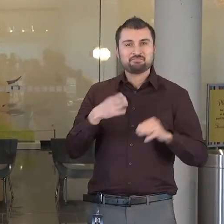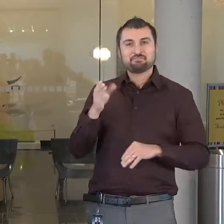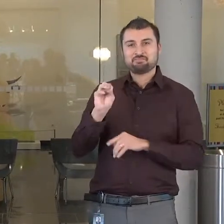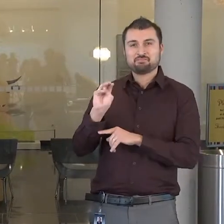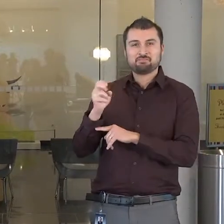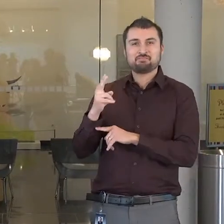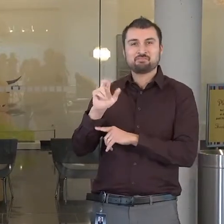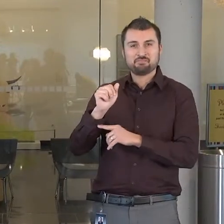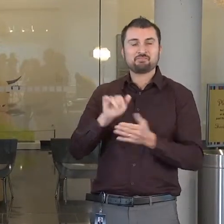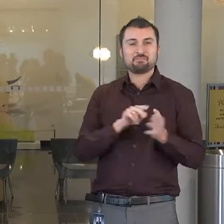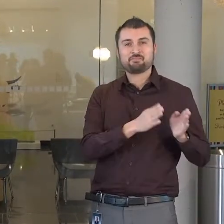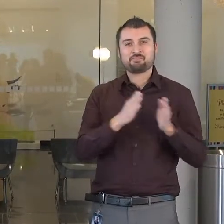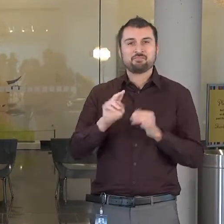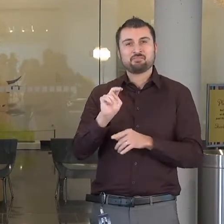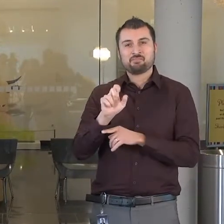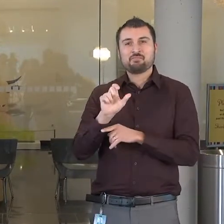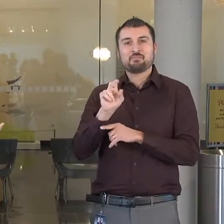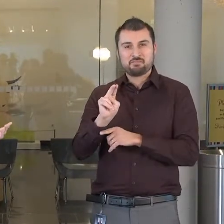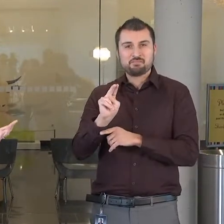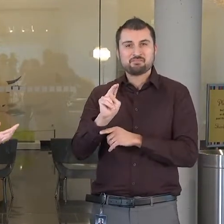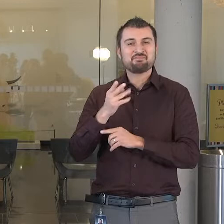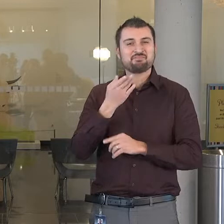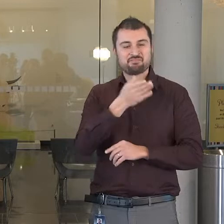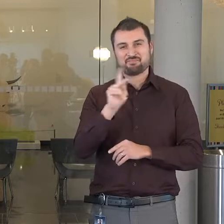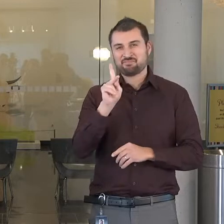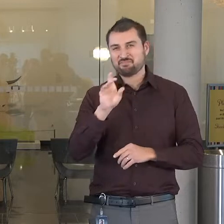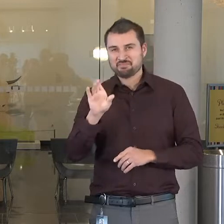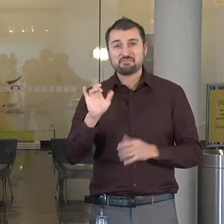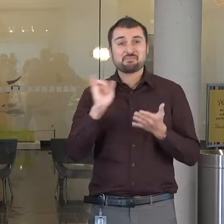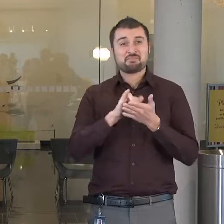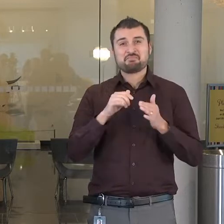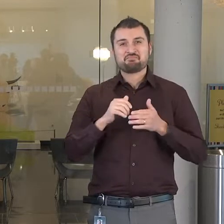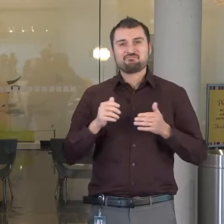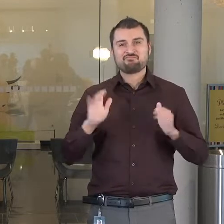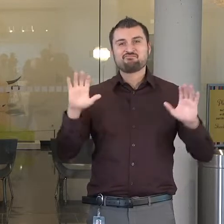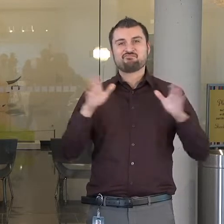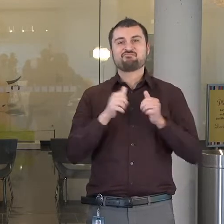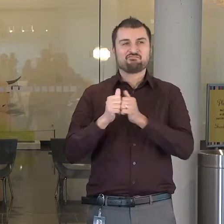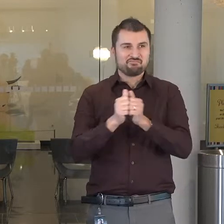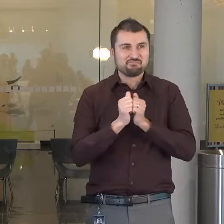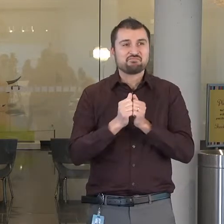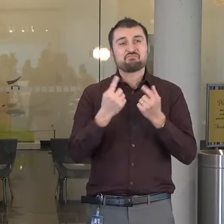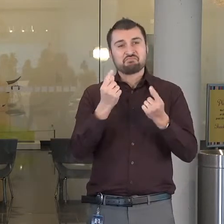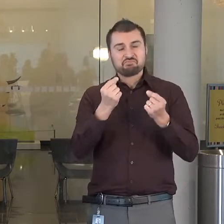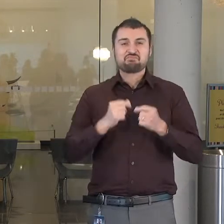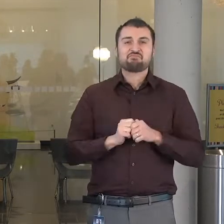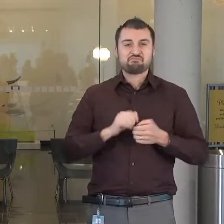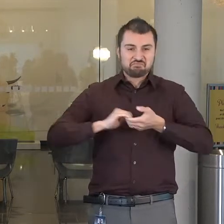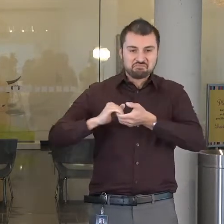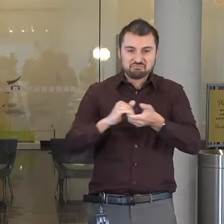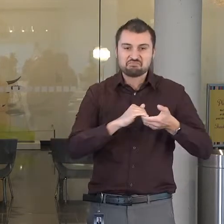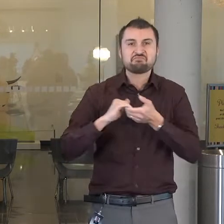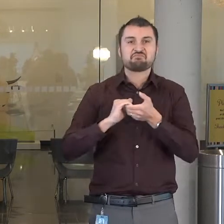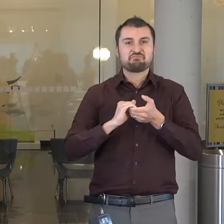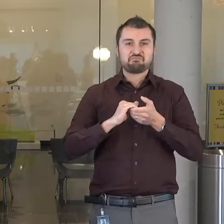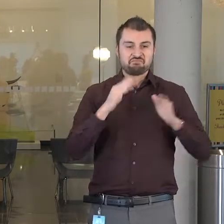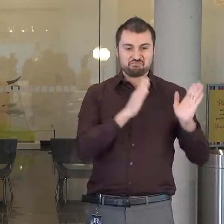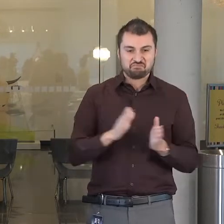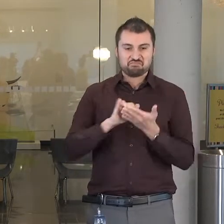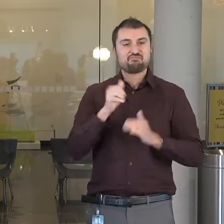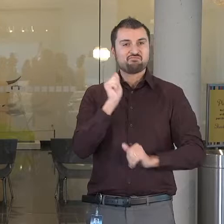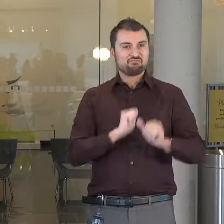Art that's in Kansas City came together to collaborate to organize this show,